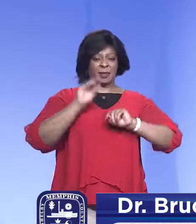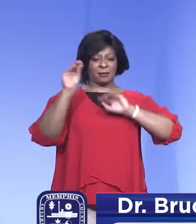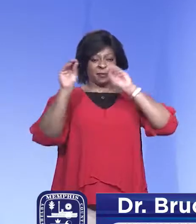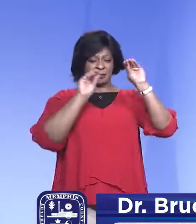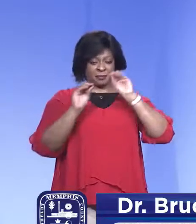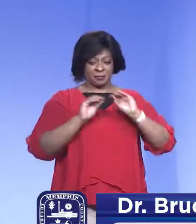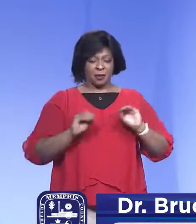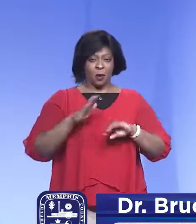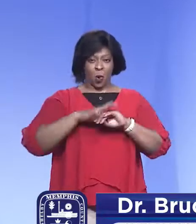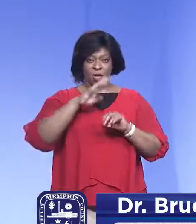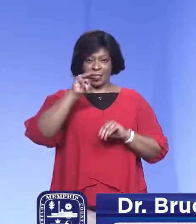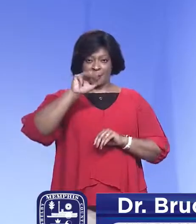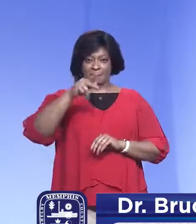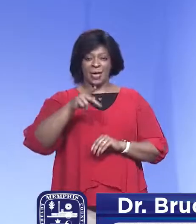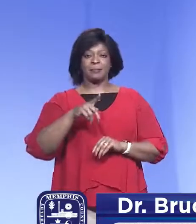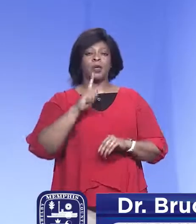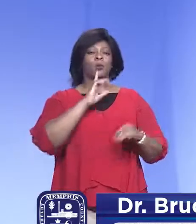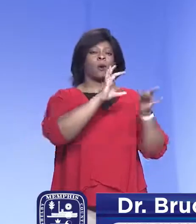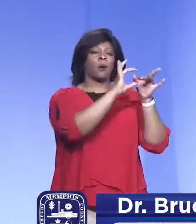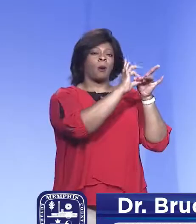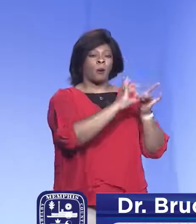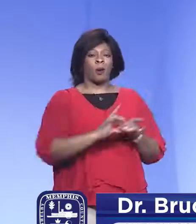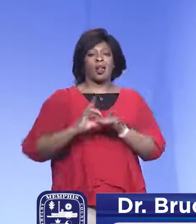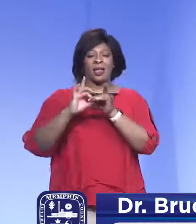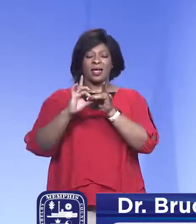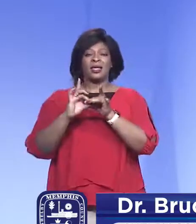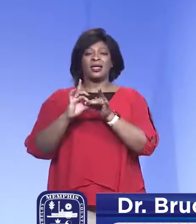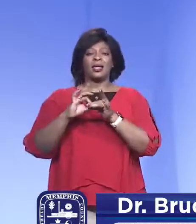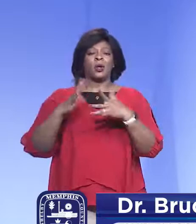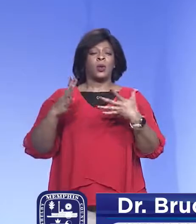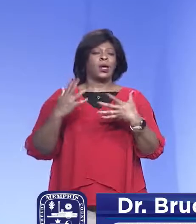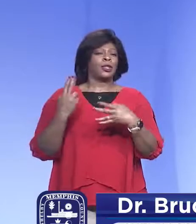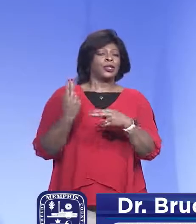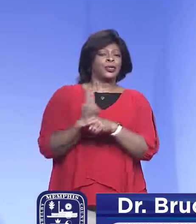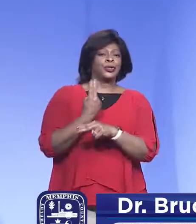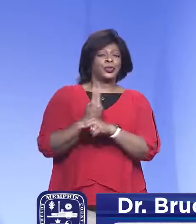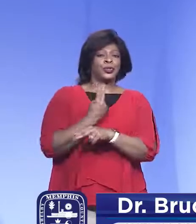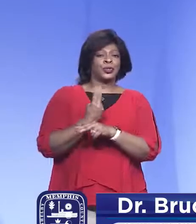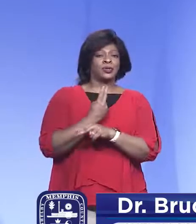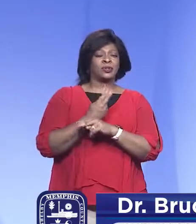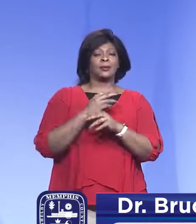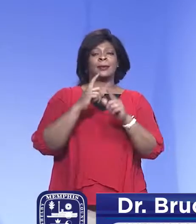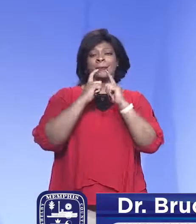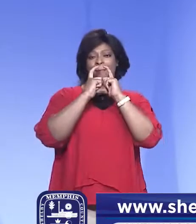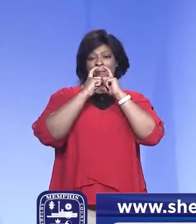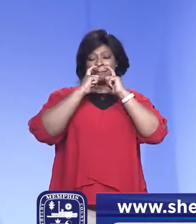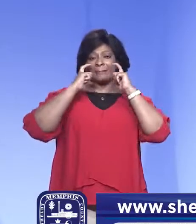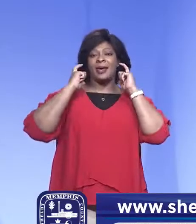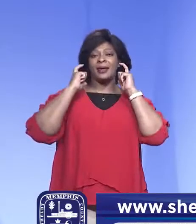I think it correlates with the uses of the mask.